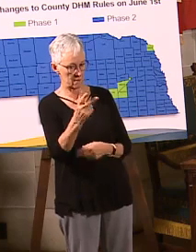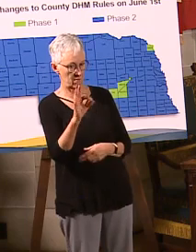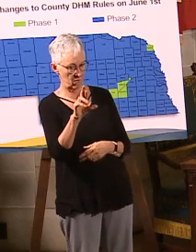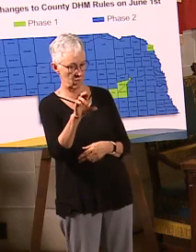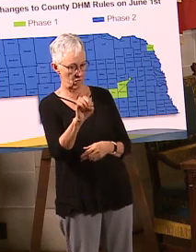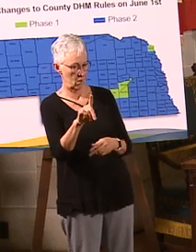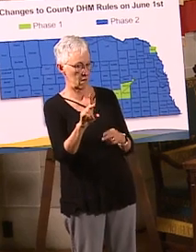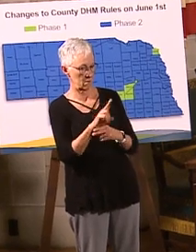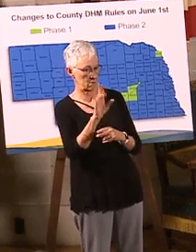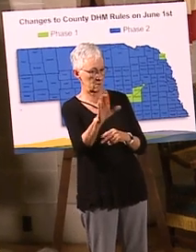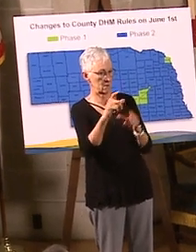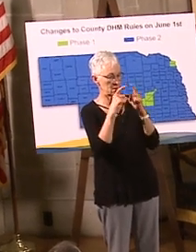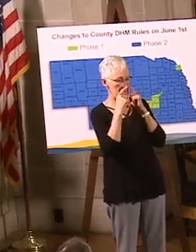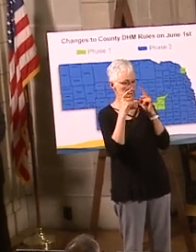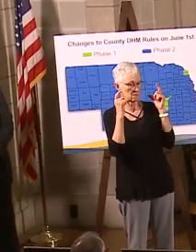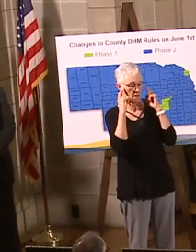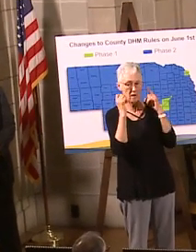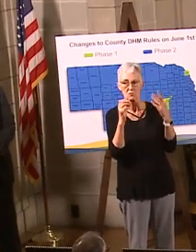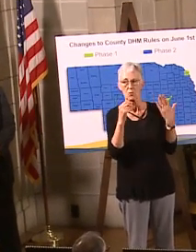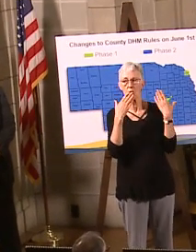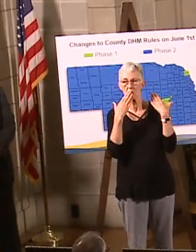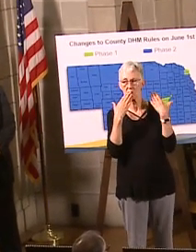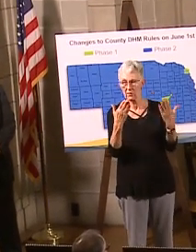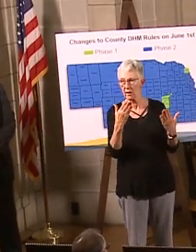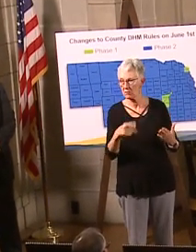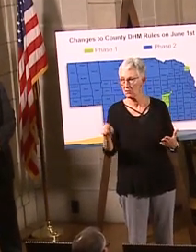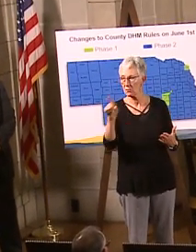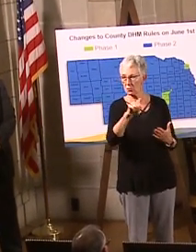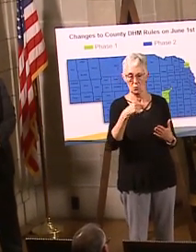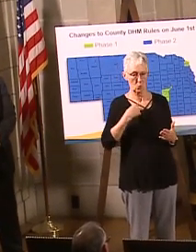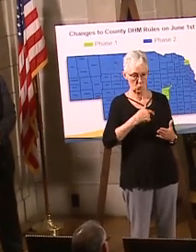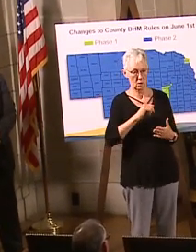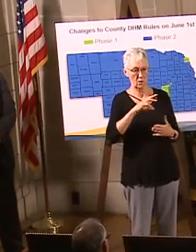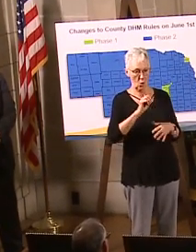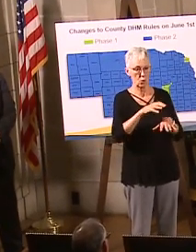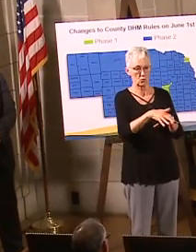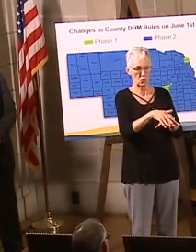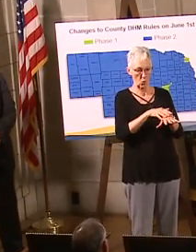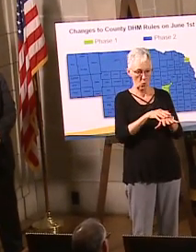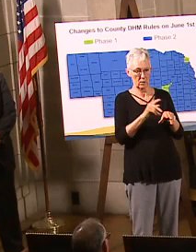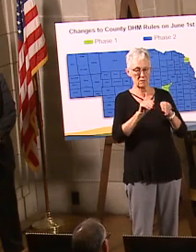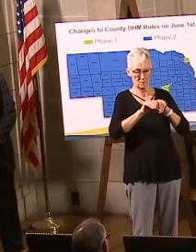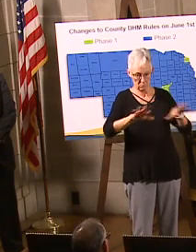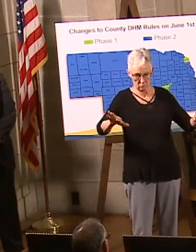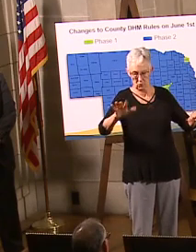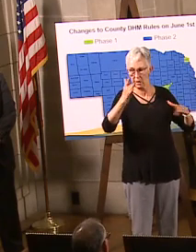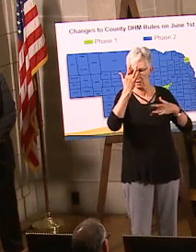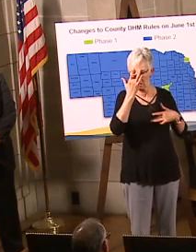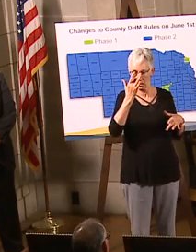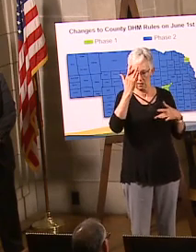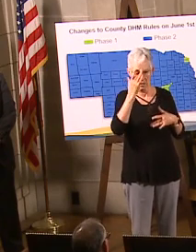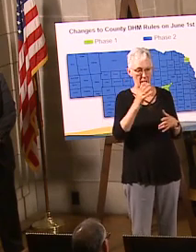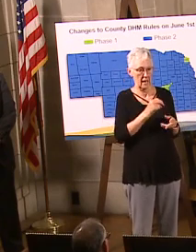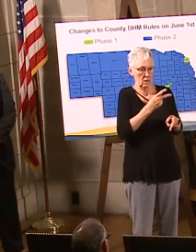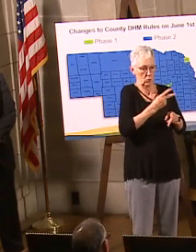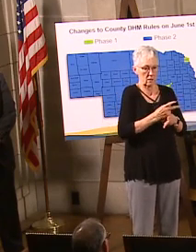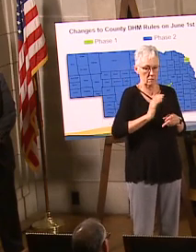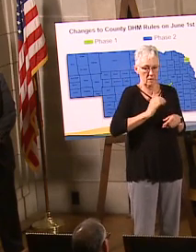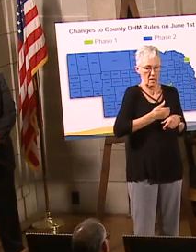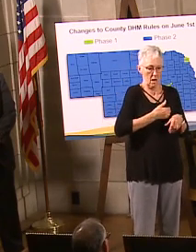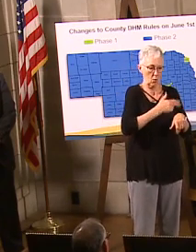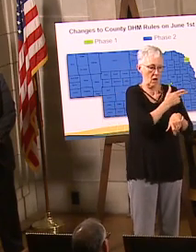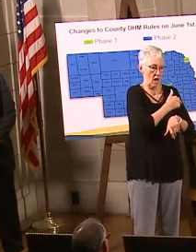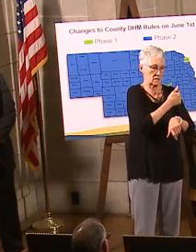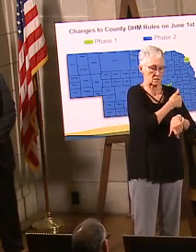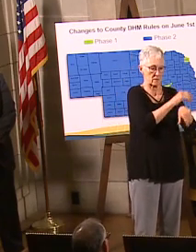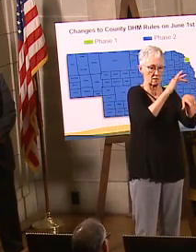what you have sacrificed. It has worked. We have slowed the spread of virus here in the state. We have preserved our hospital capacity in the state. We